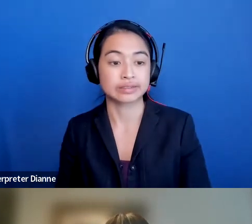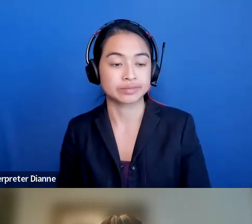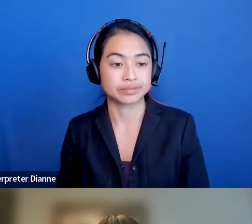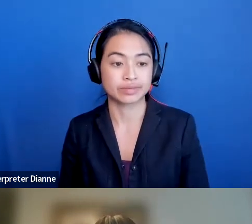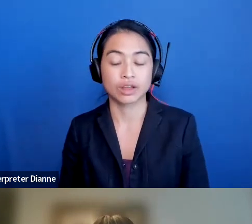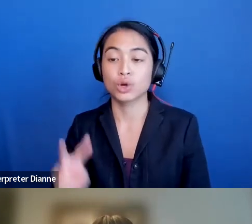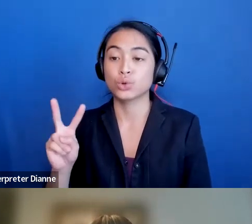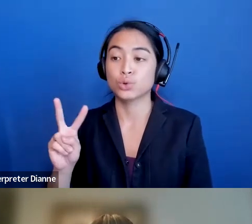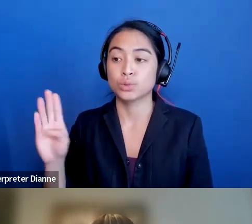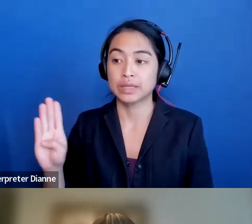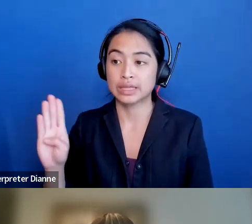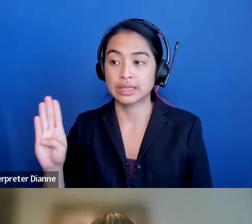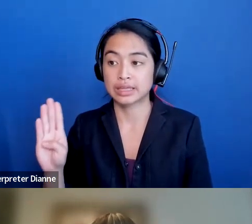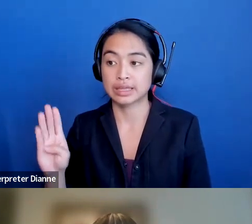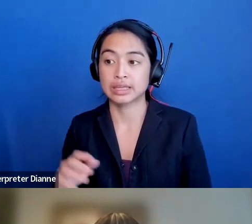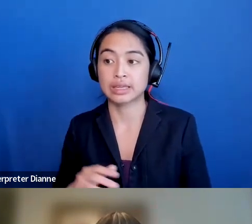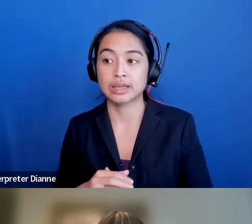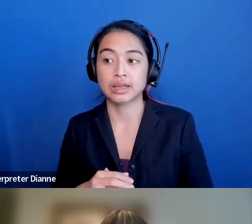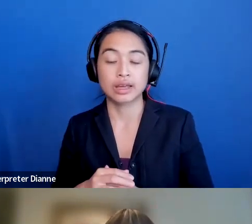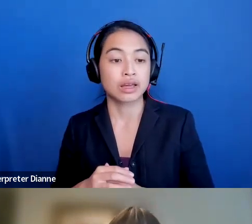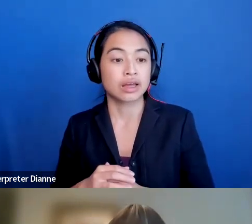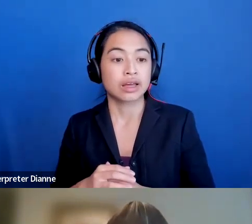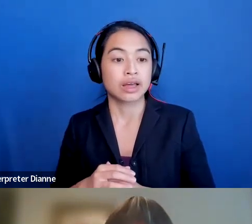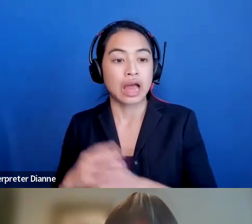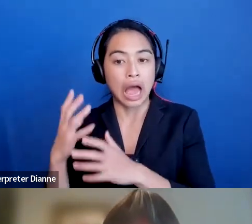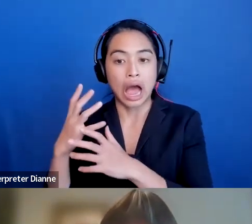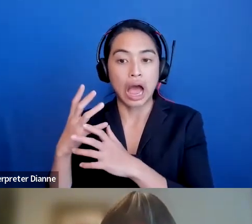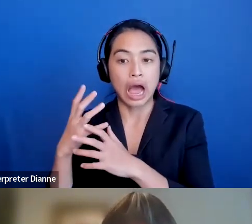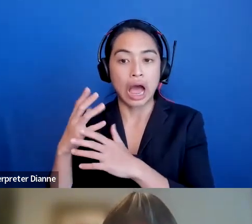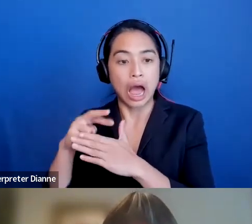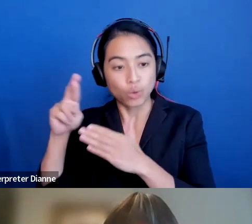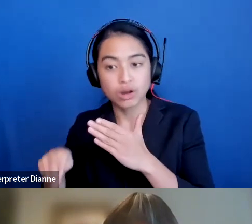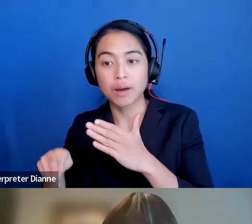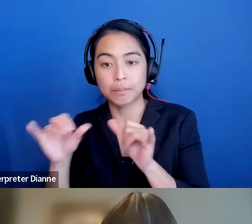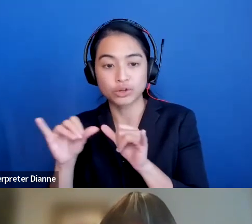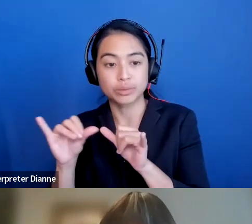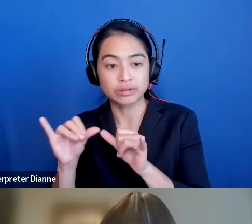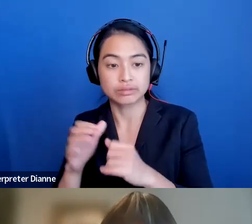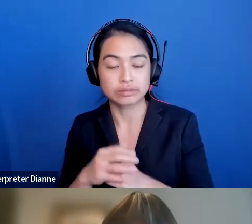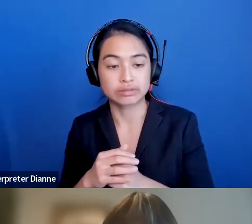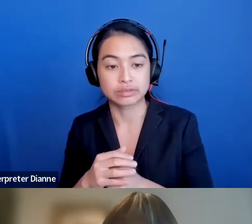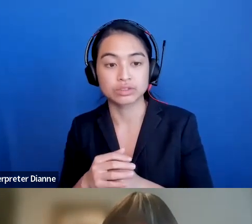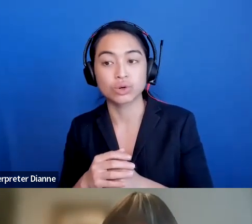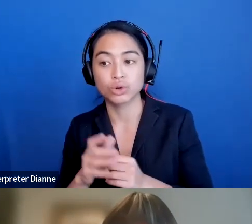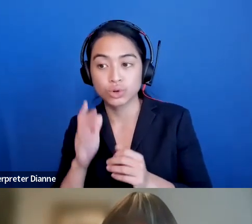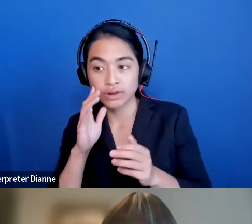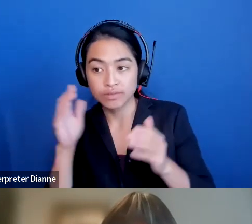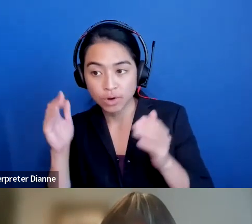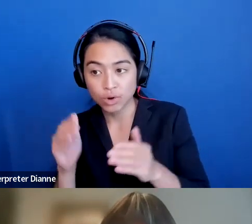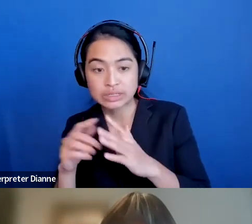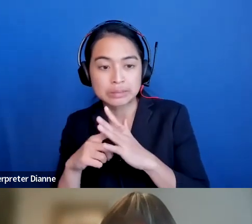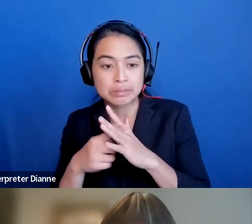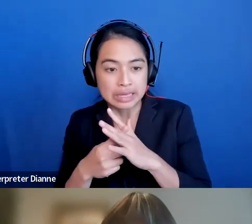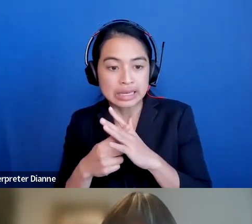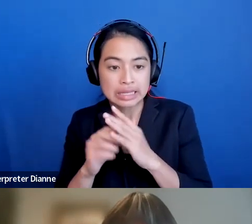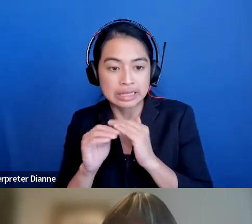is 2B at outcome measurement. The sample here focuses on the beginning level of